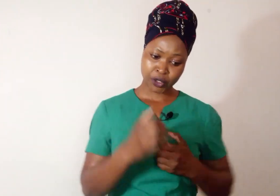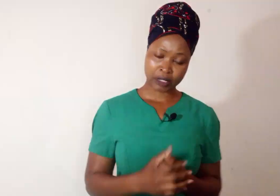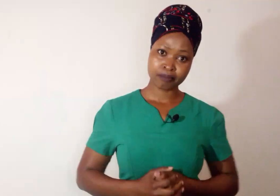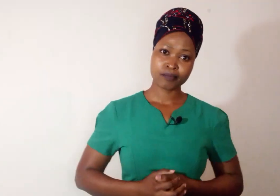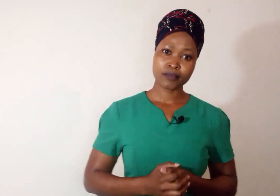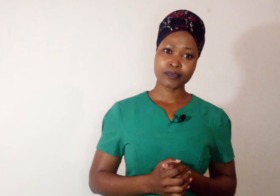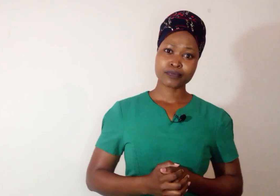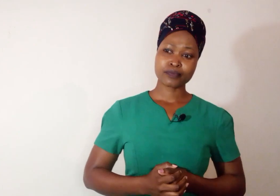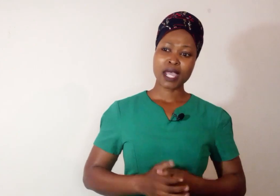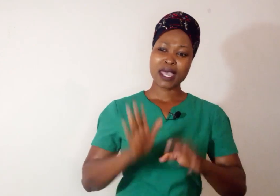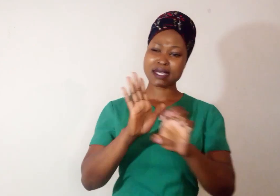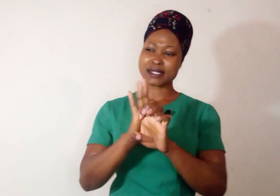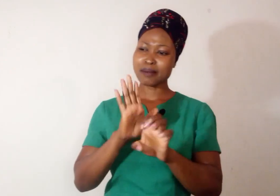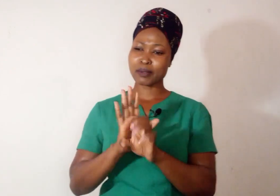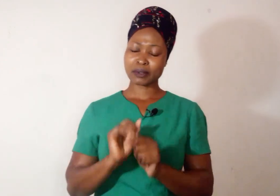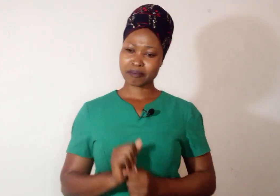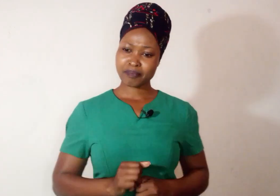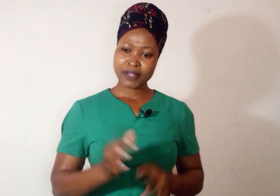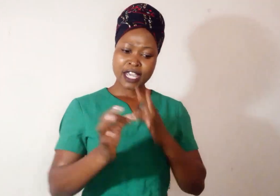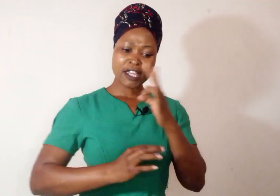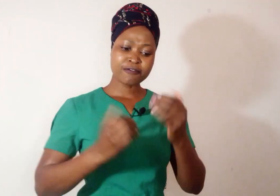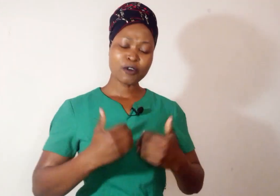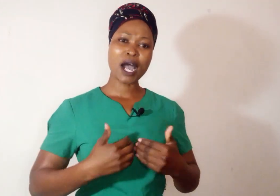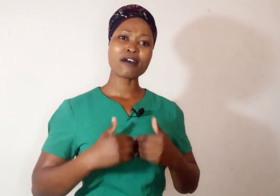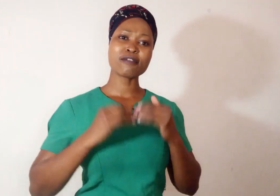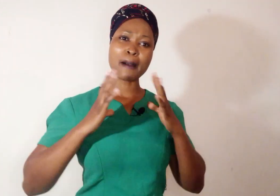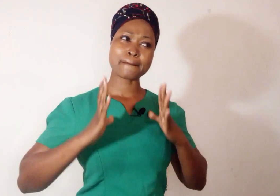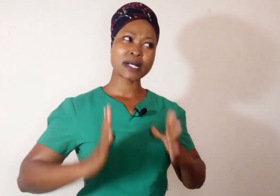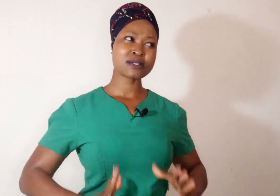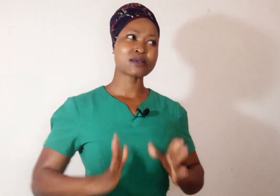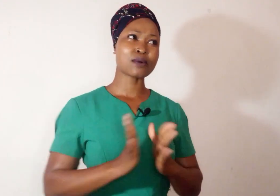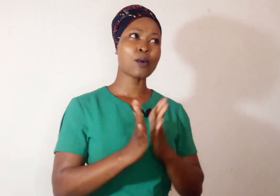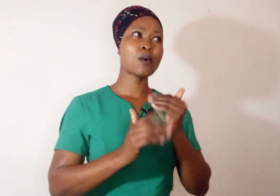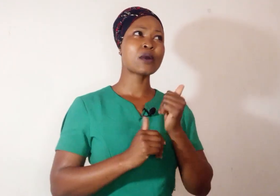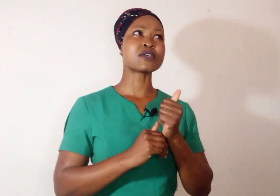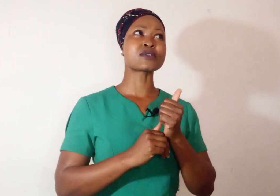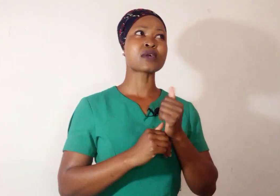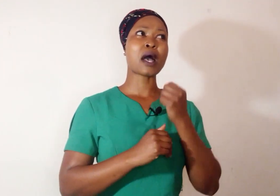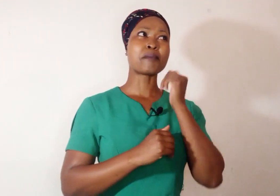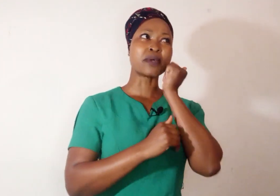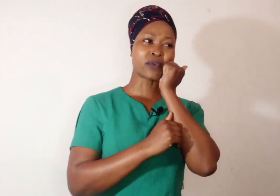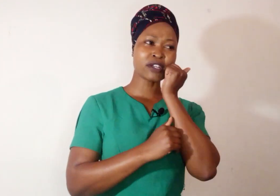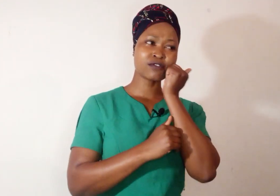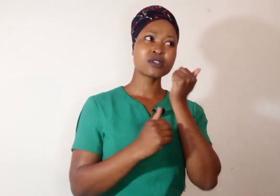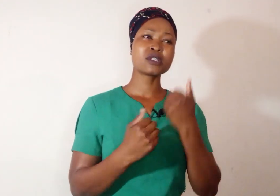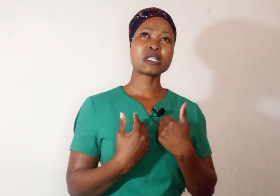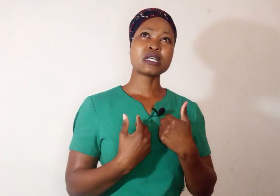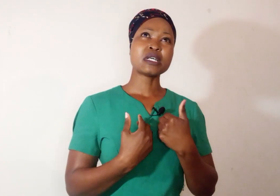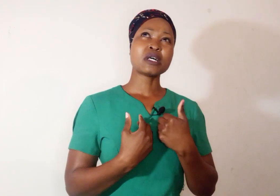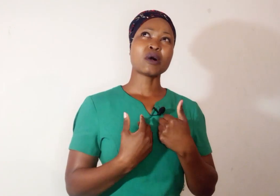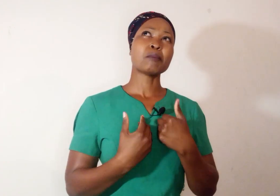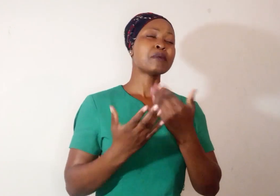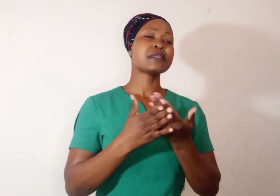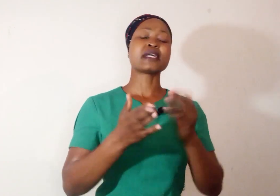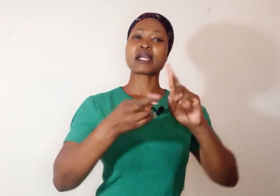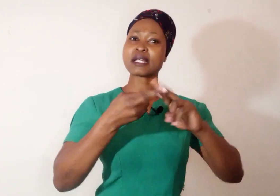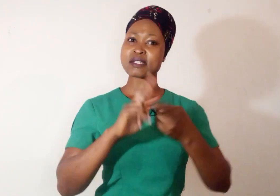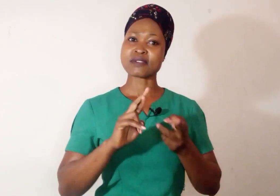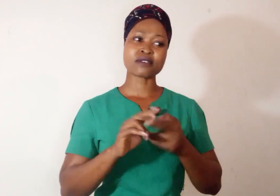emotional. Example, if you have a person who is bereaved, maybe the relatives has